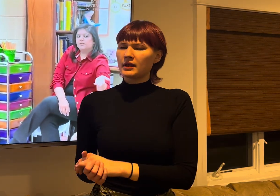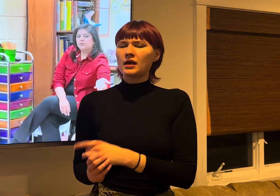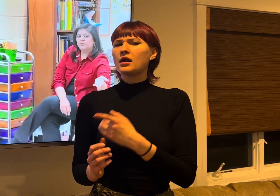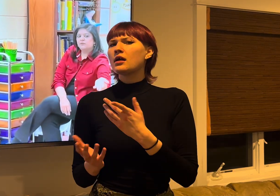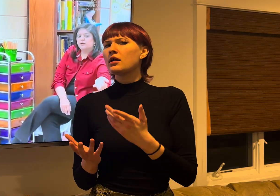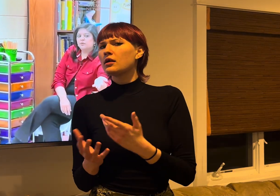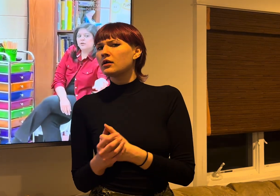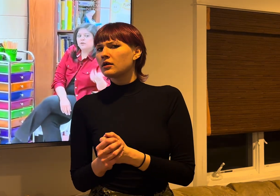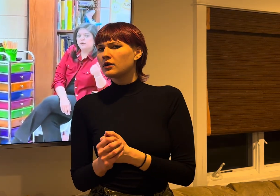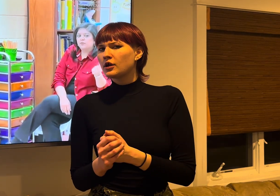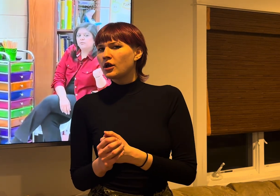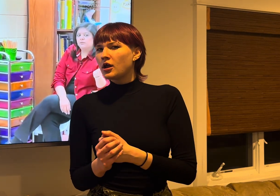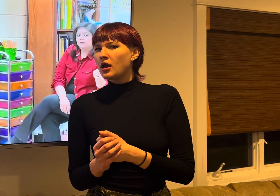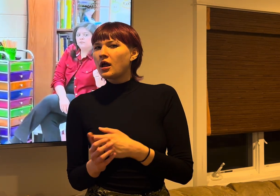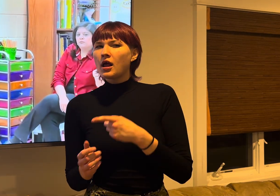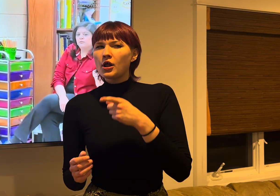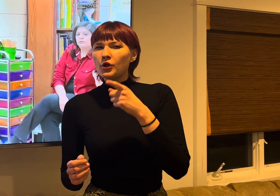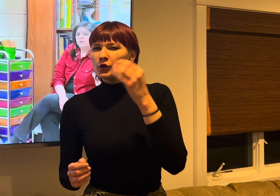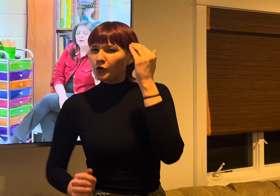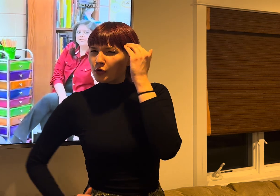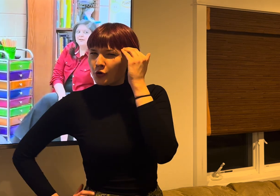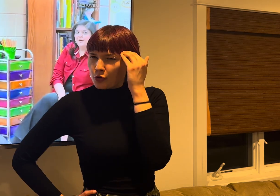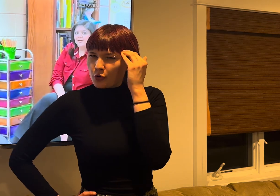Has anyone ever been firm with you?